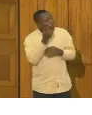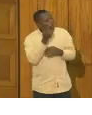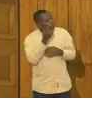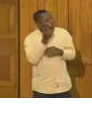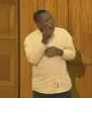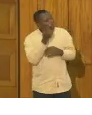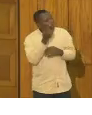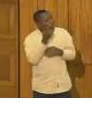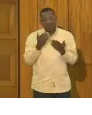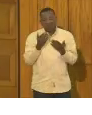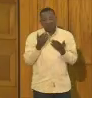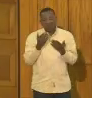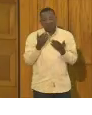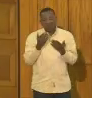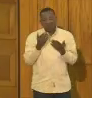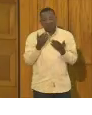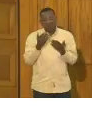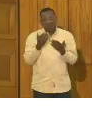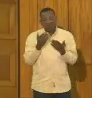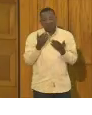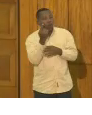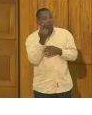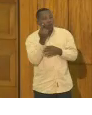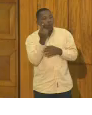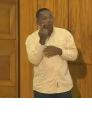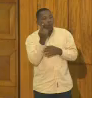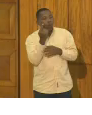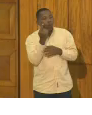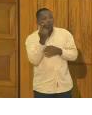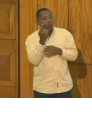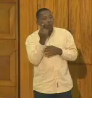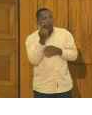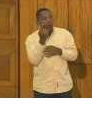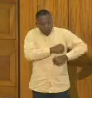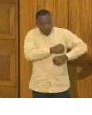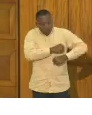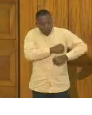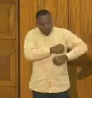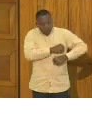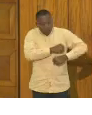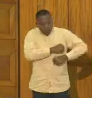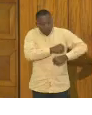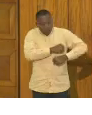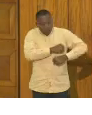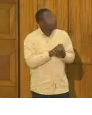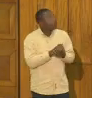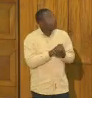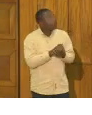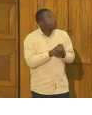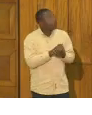only 7 studies. Protection, number of doses, and route of administration, they were only assessed